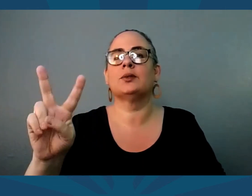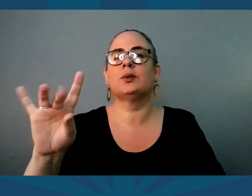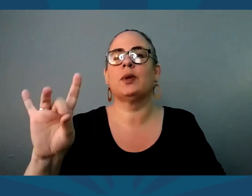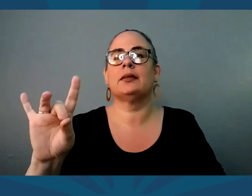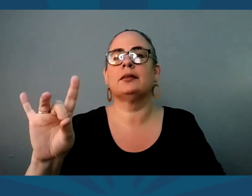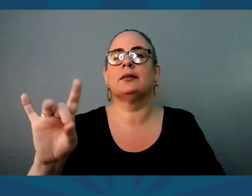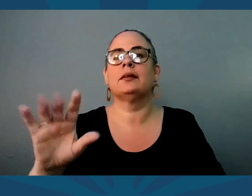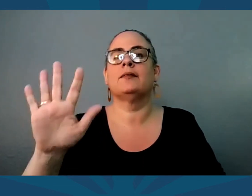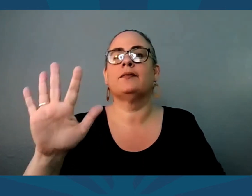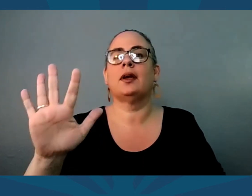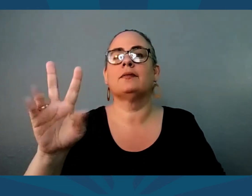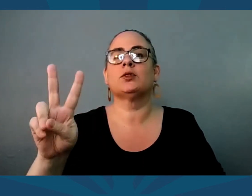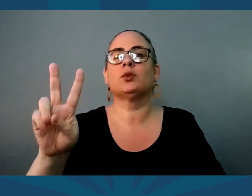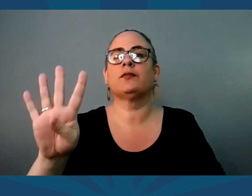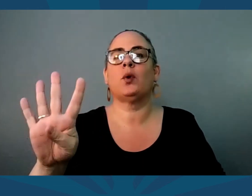TTY